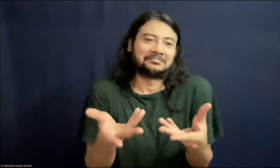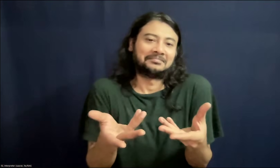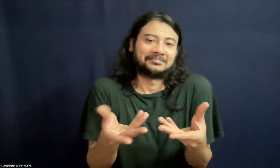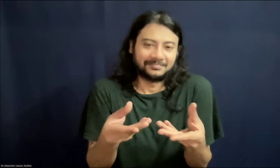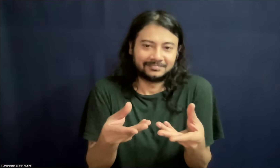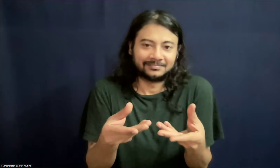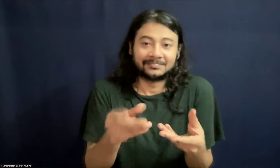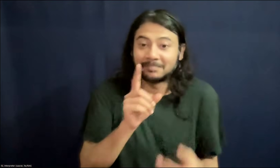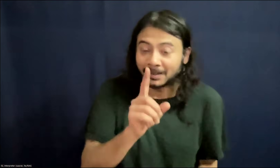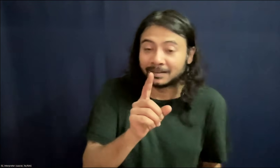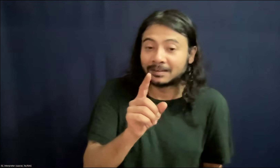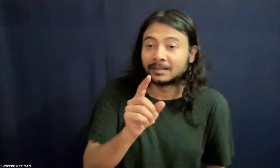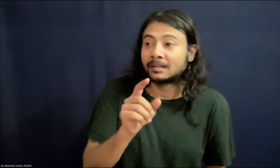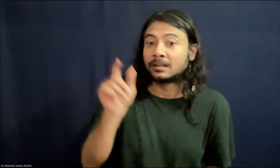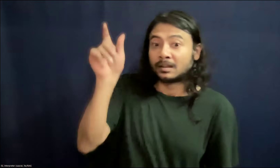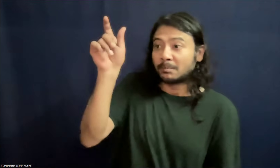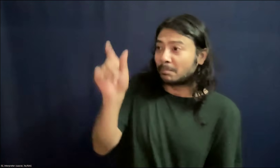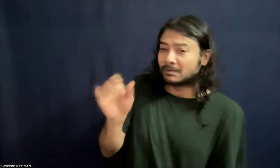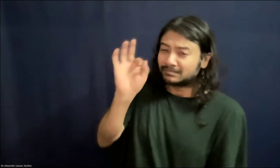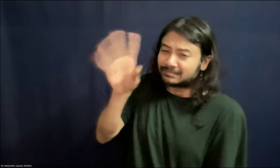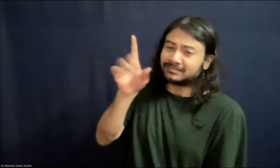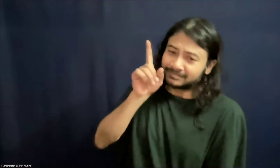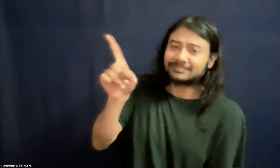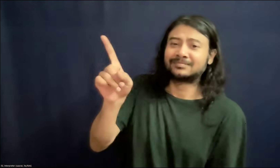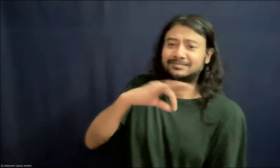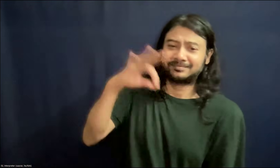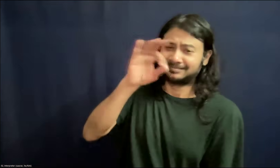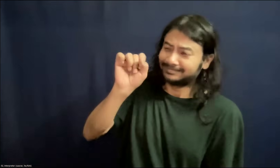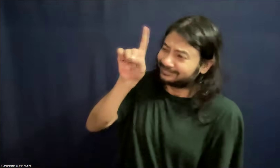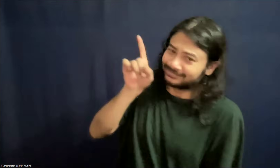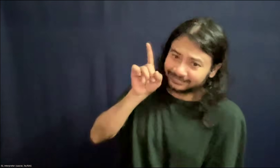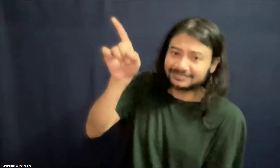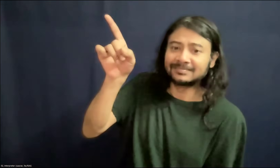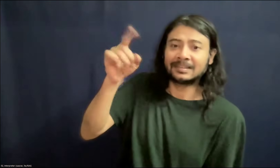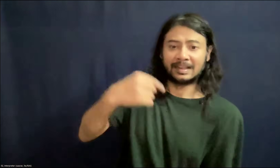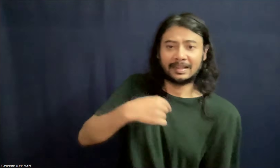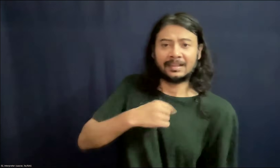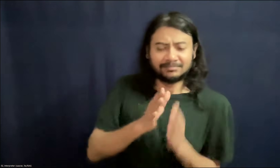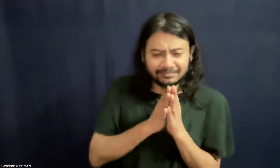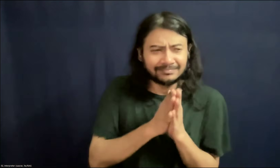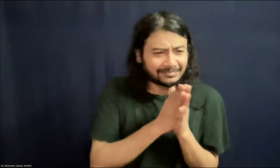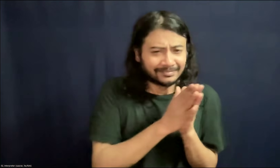and I should worship only Krishna, love him and serve him with all my heart.